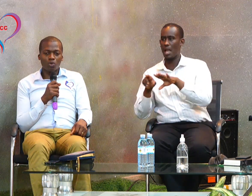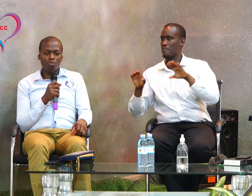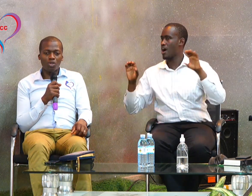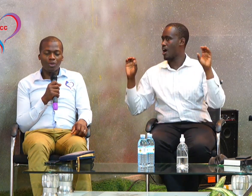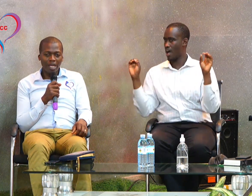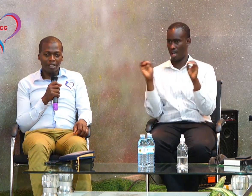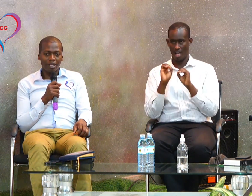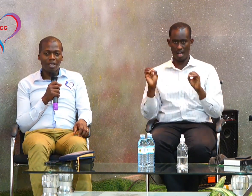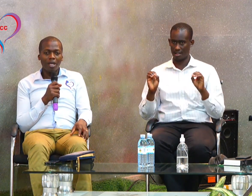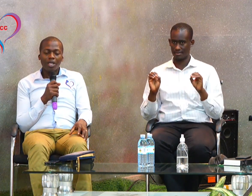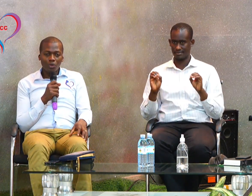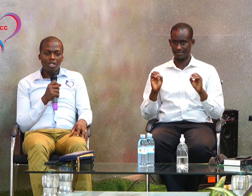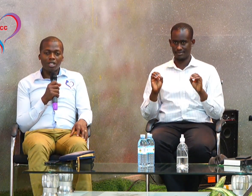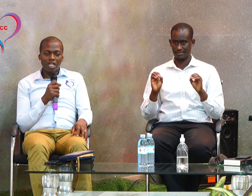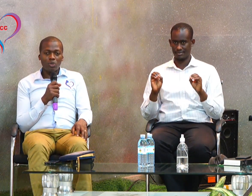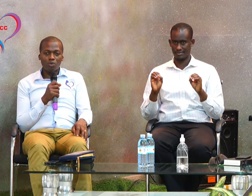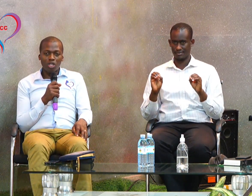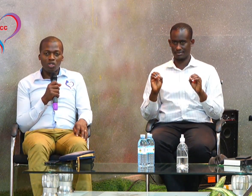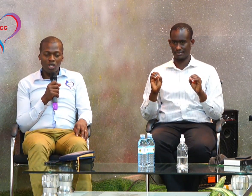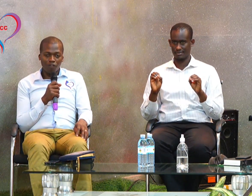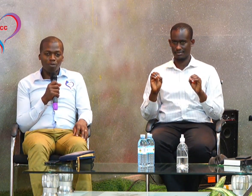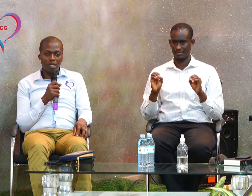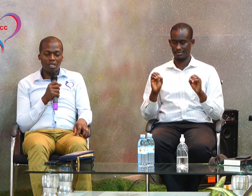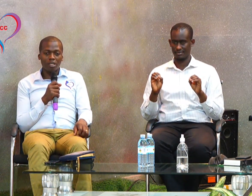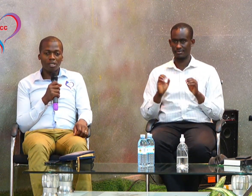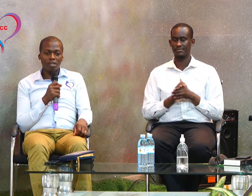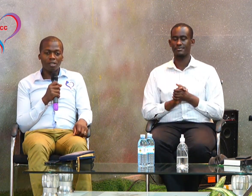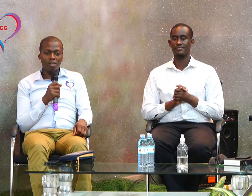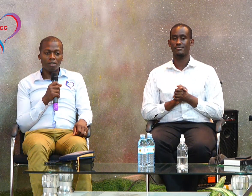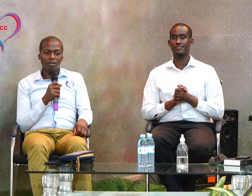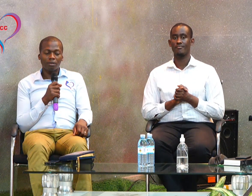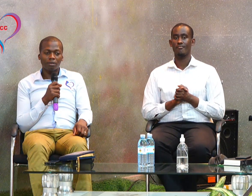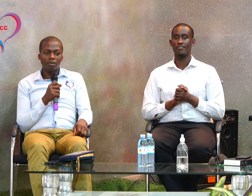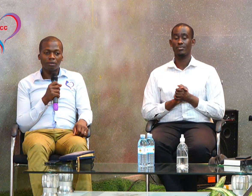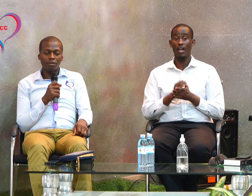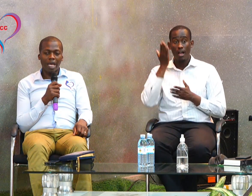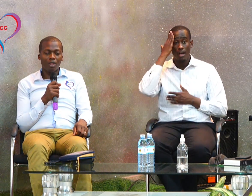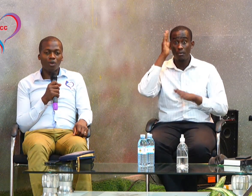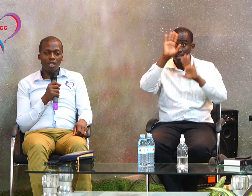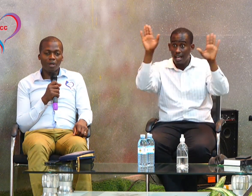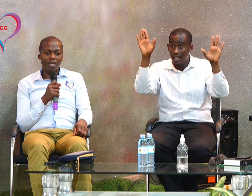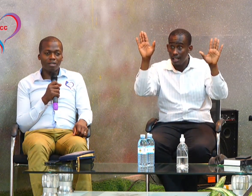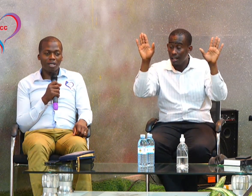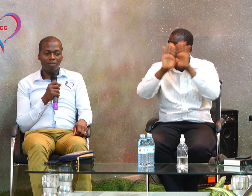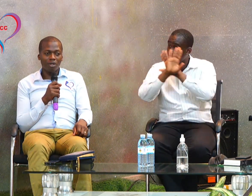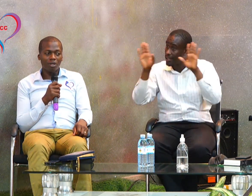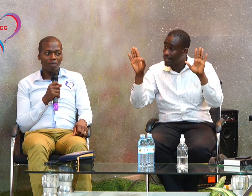us to be united, unity does not mean uniformity. Obontegedde. I don't know whether